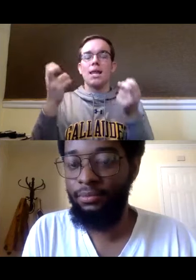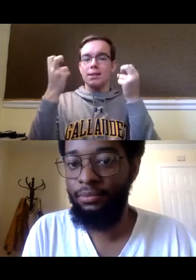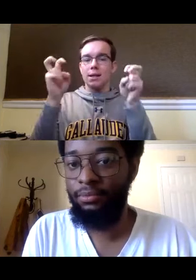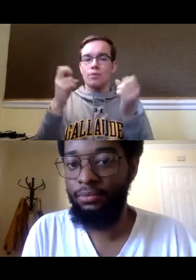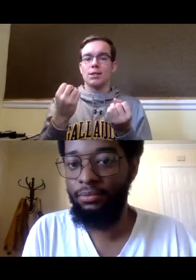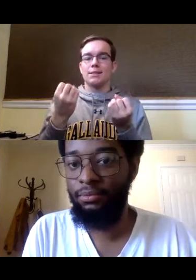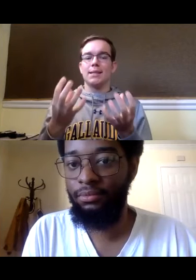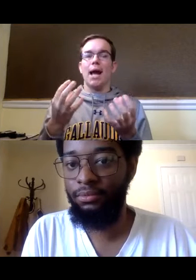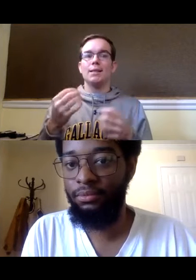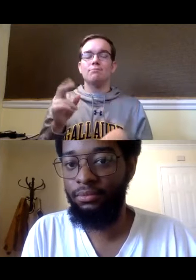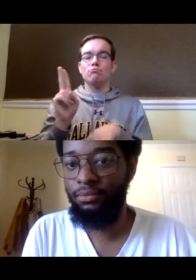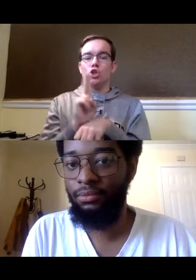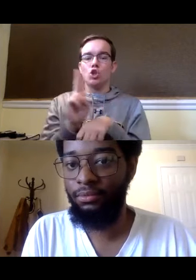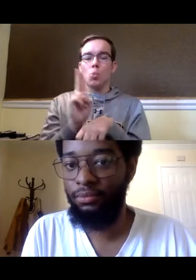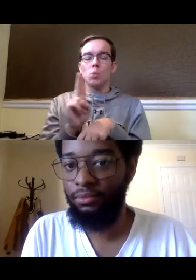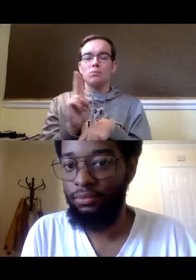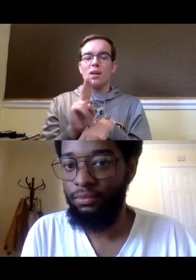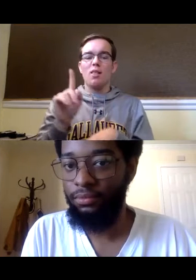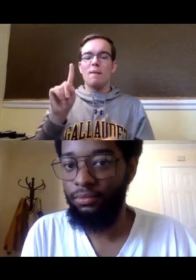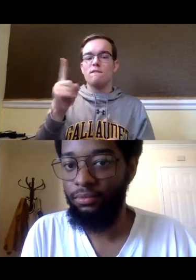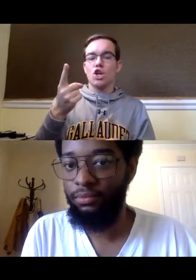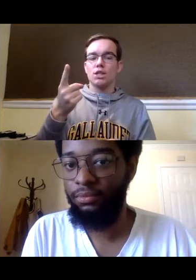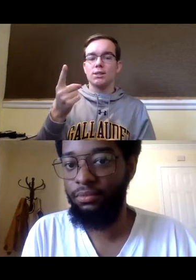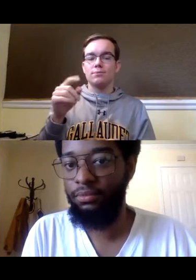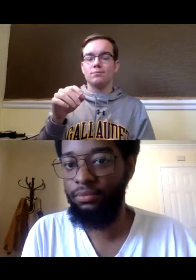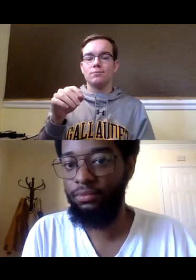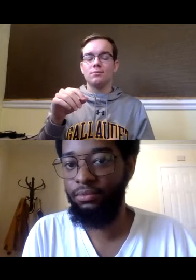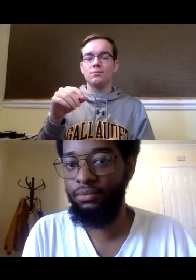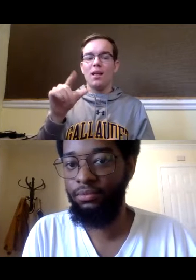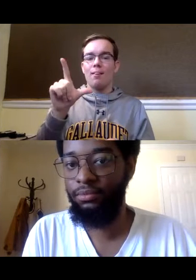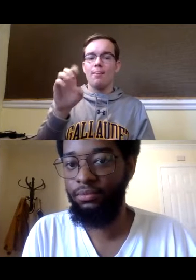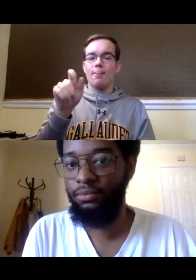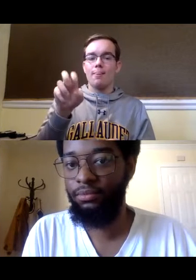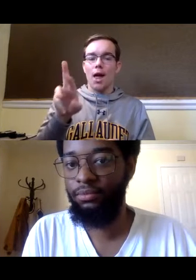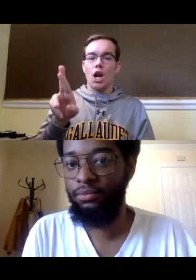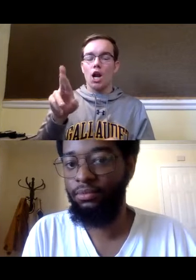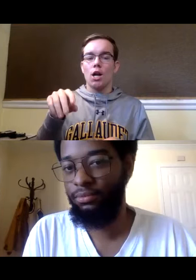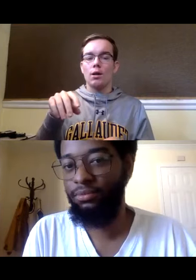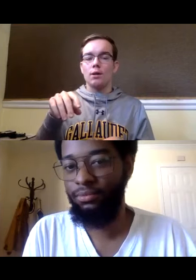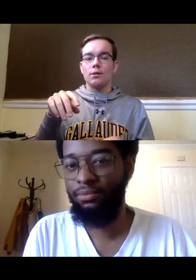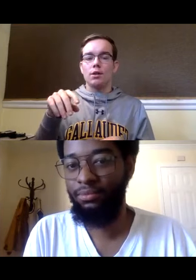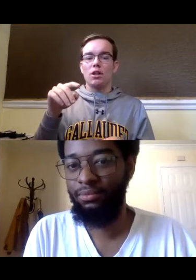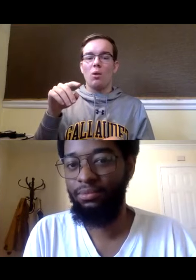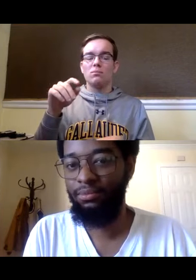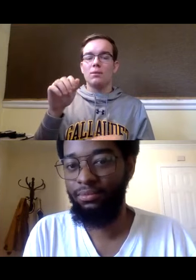If you'll notice that many subject signs use the first